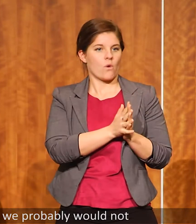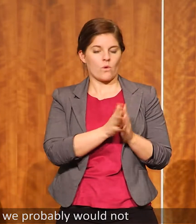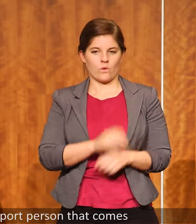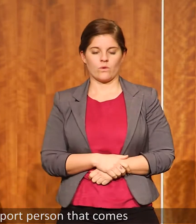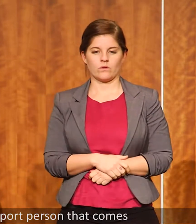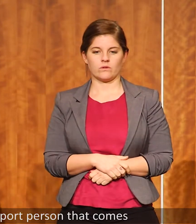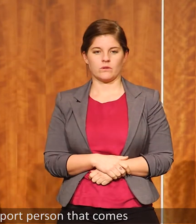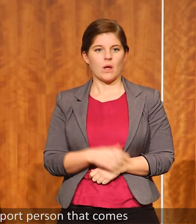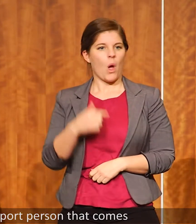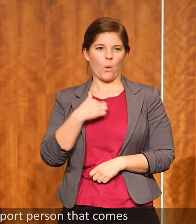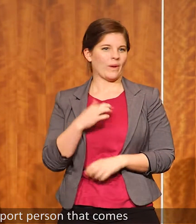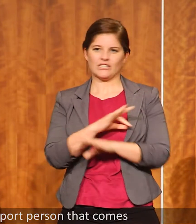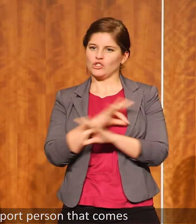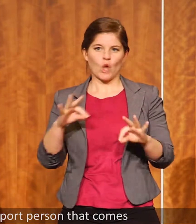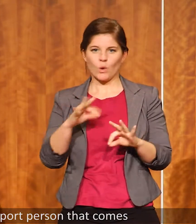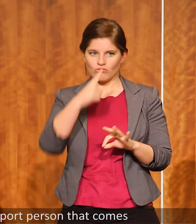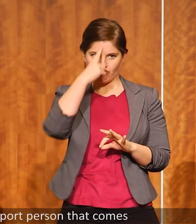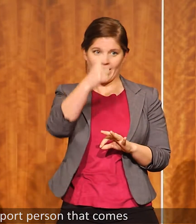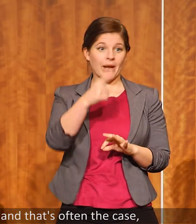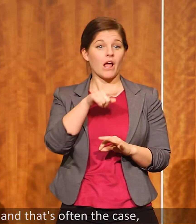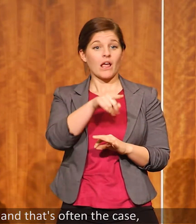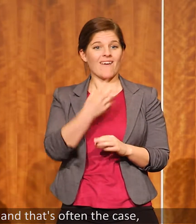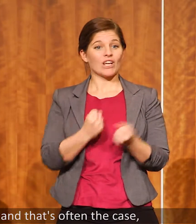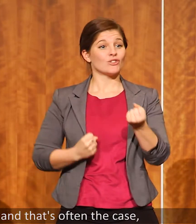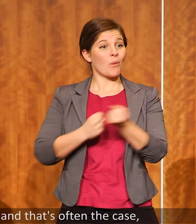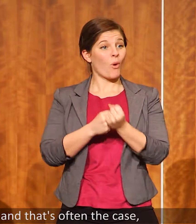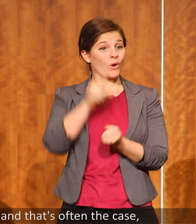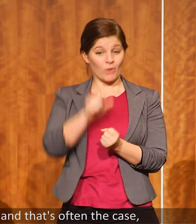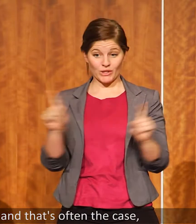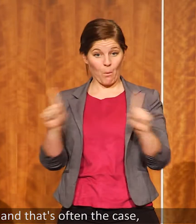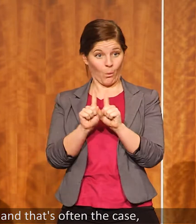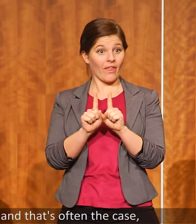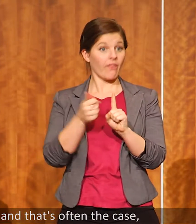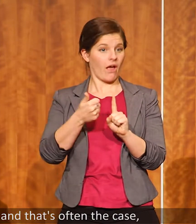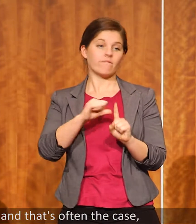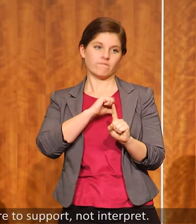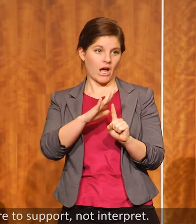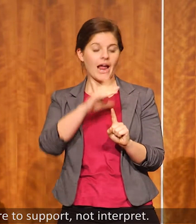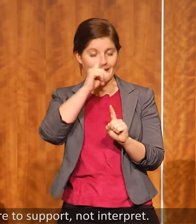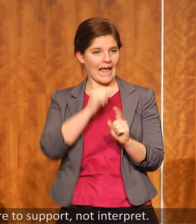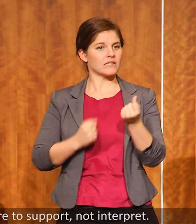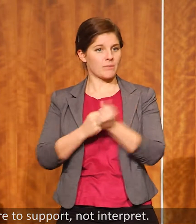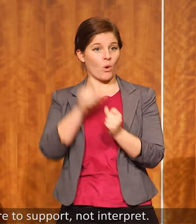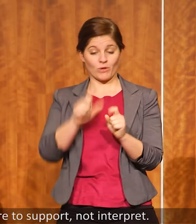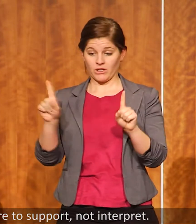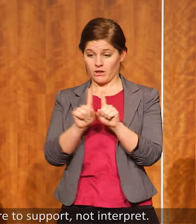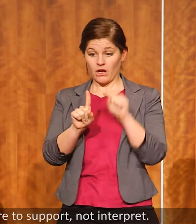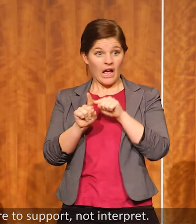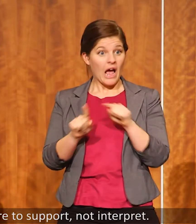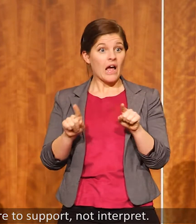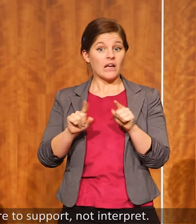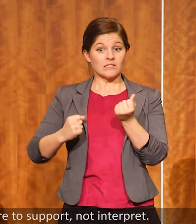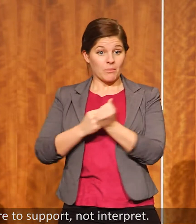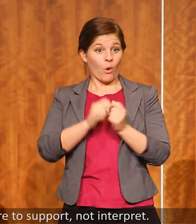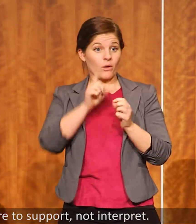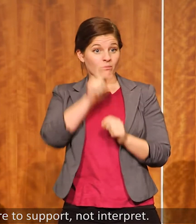probably would not recommend is that the support person that comes with a person to the session, and that's often the case, is the interpreter. They're there to